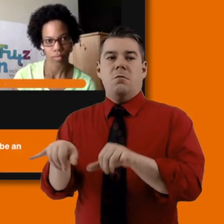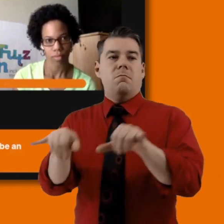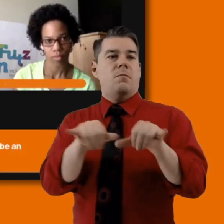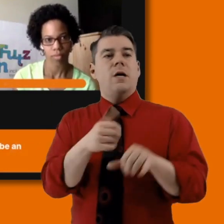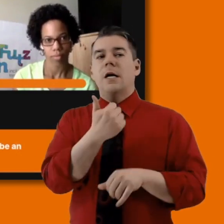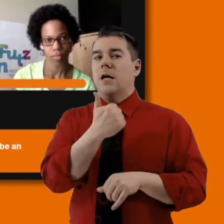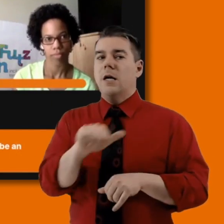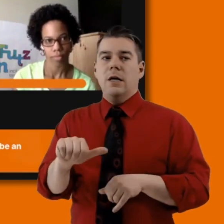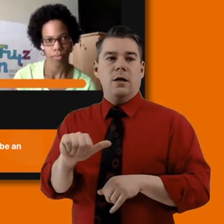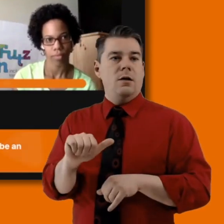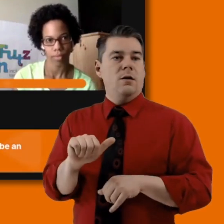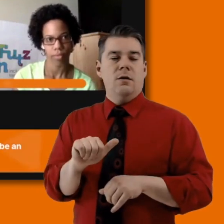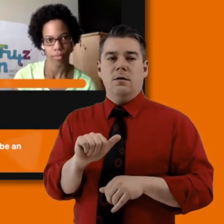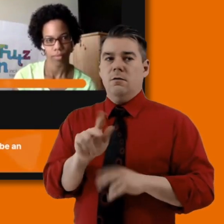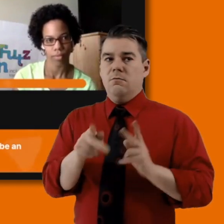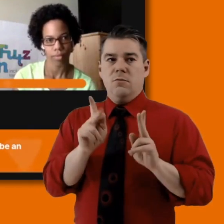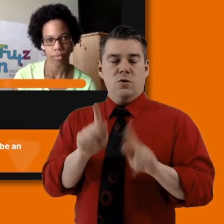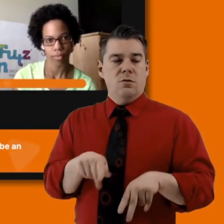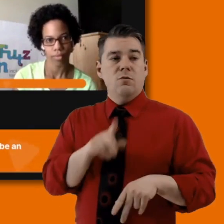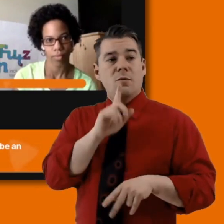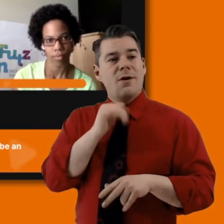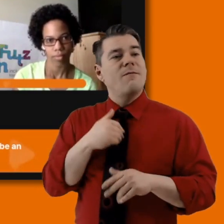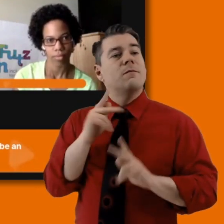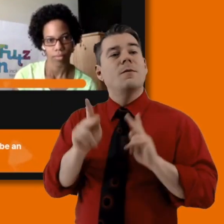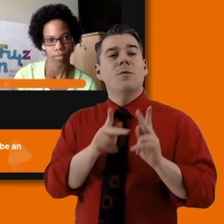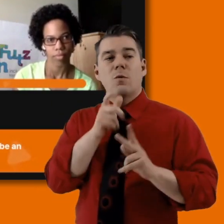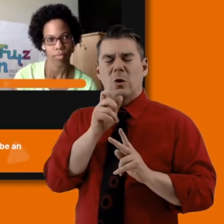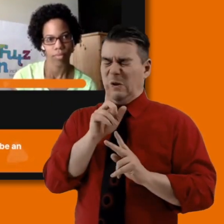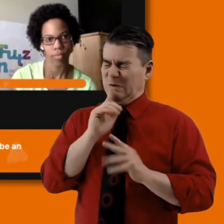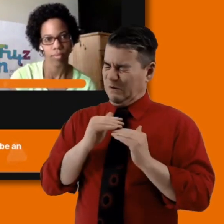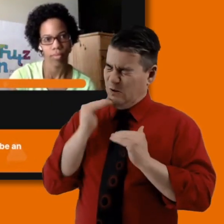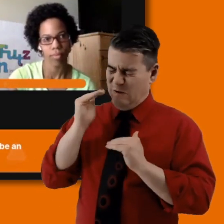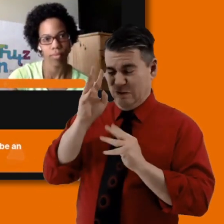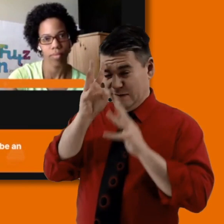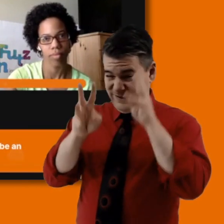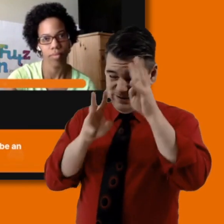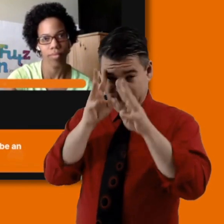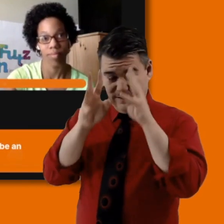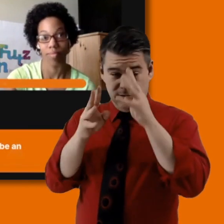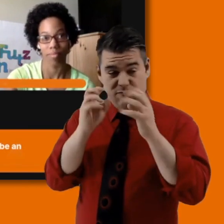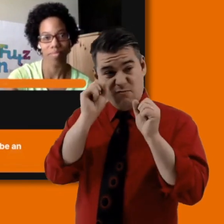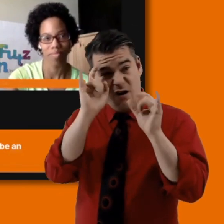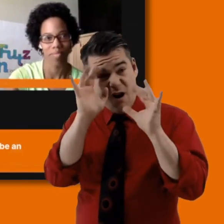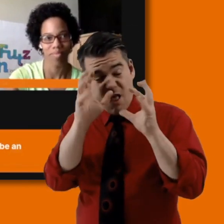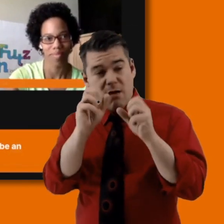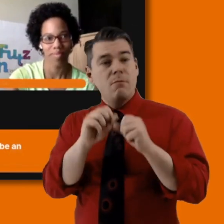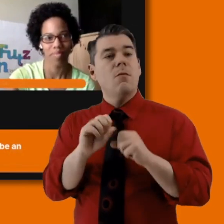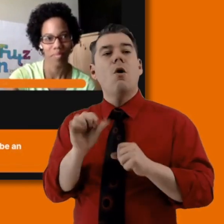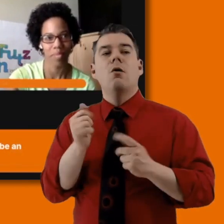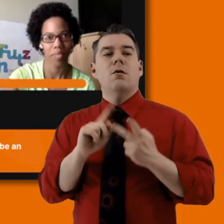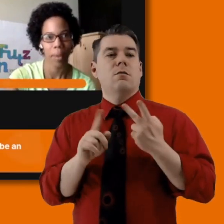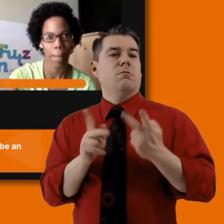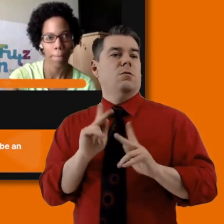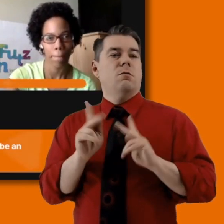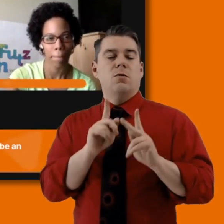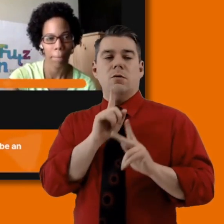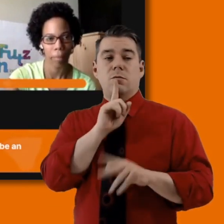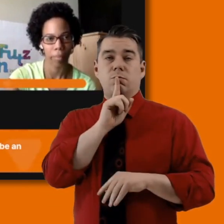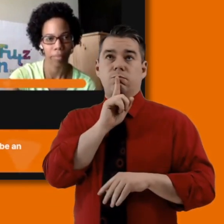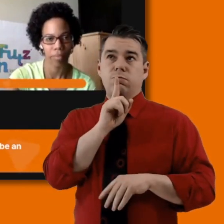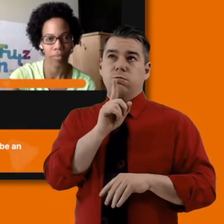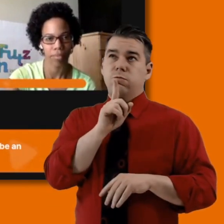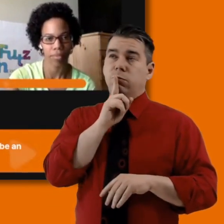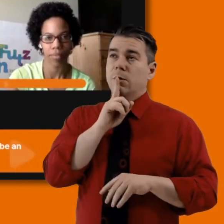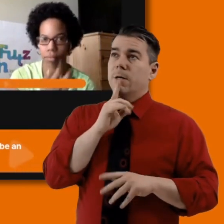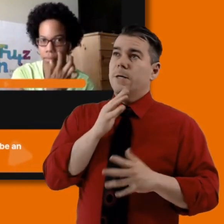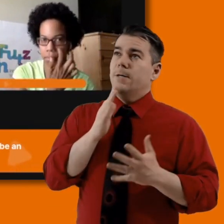Any single person. There are people who are so creative, it blows your mind. And then there are people who are so